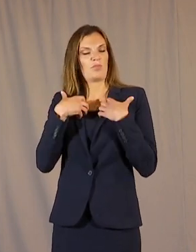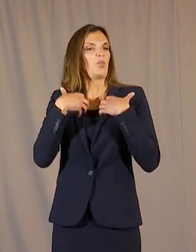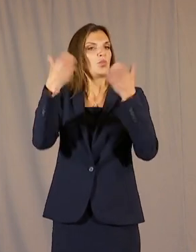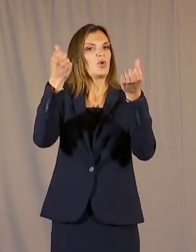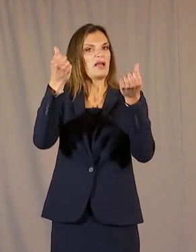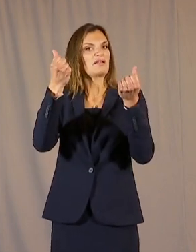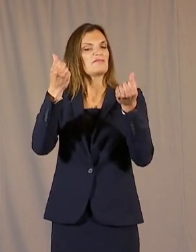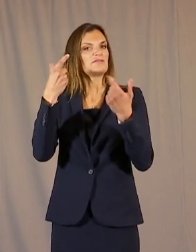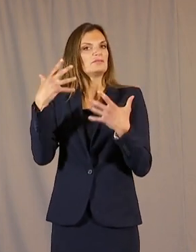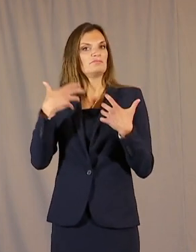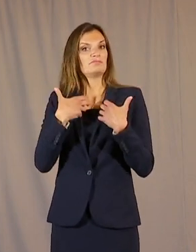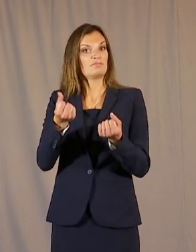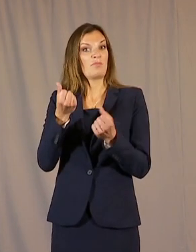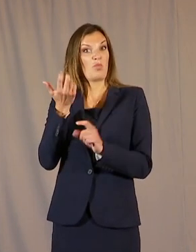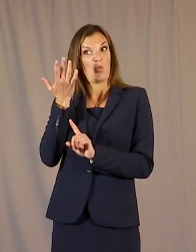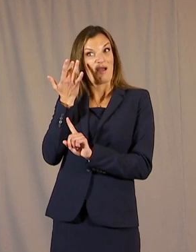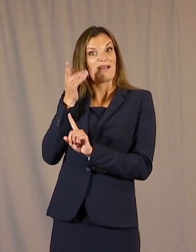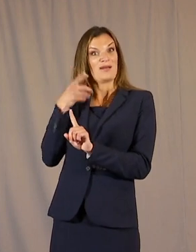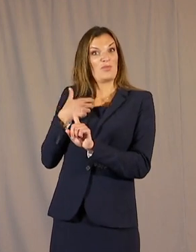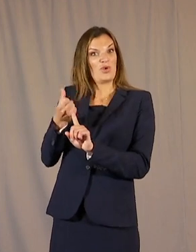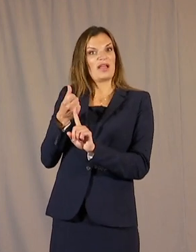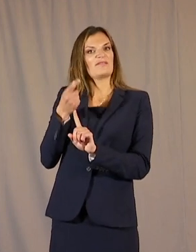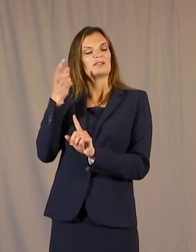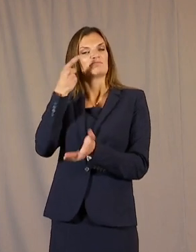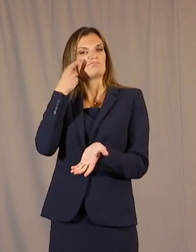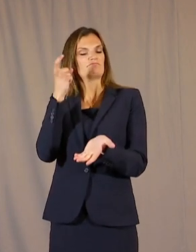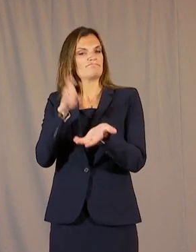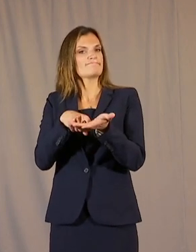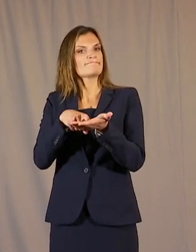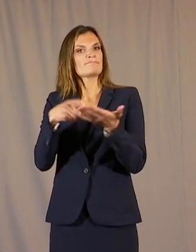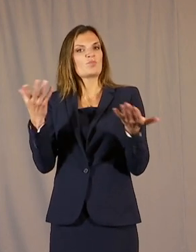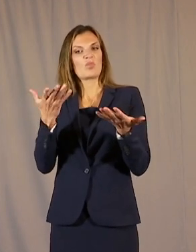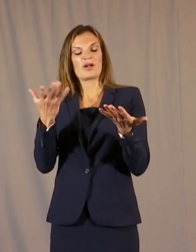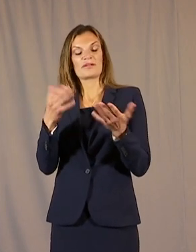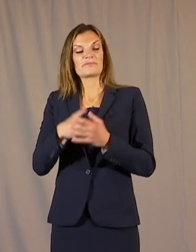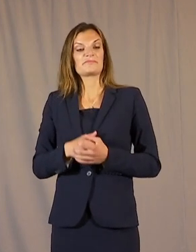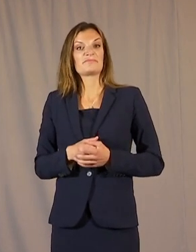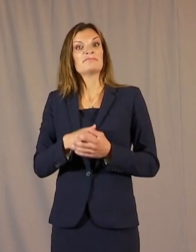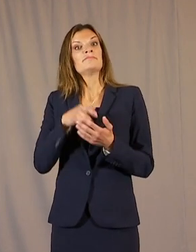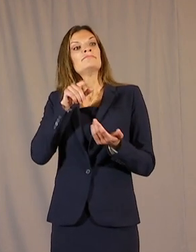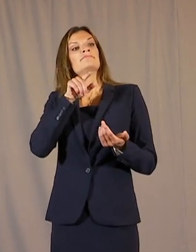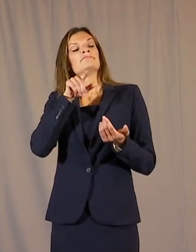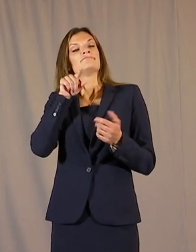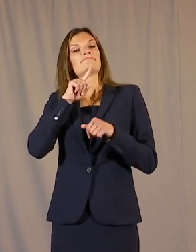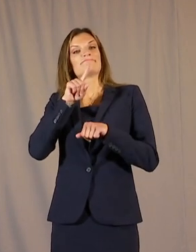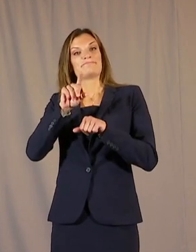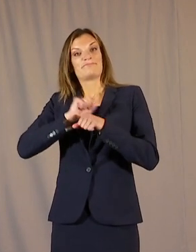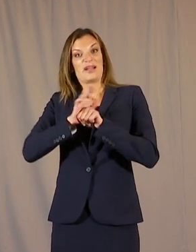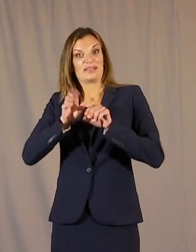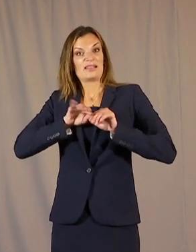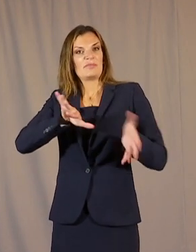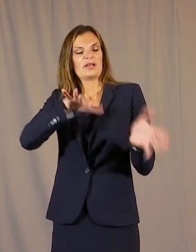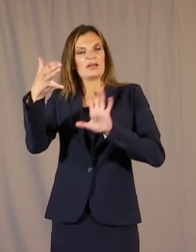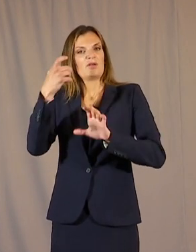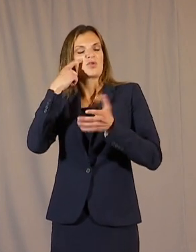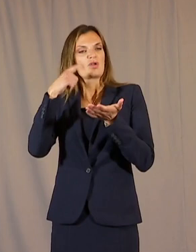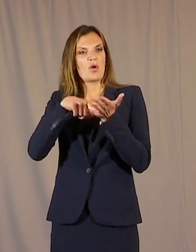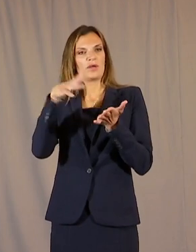acknowledge that there was a difference in how the pandemic was affecting various communities was an important factor.